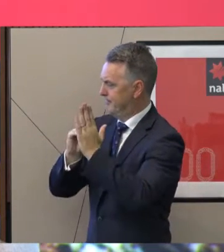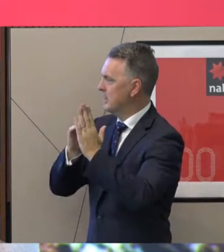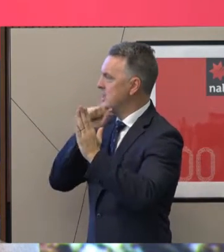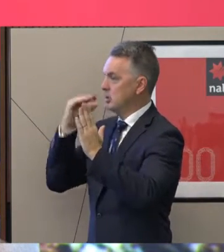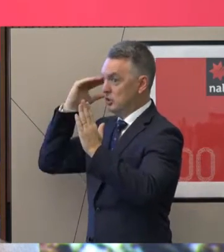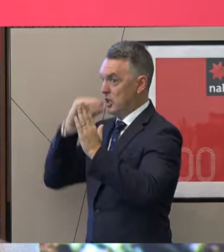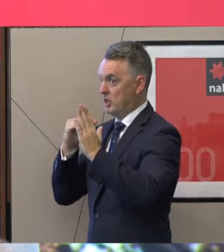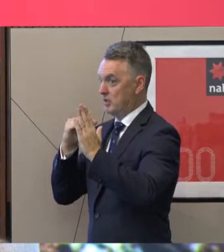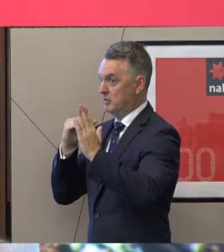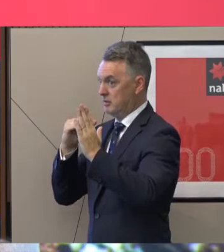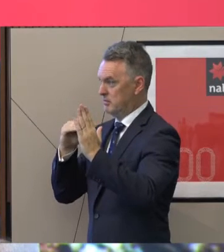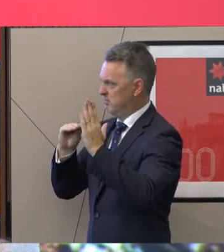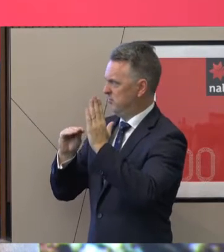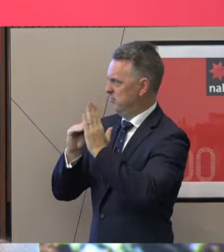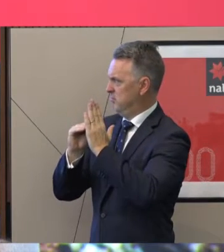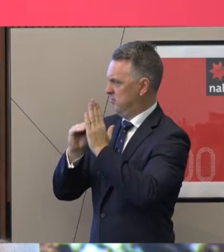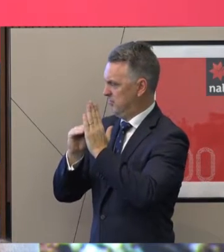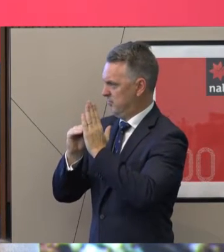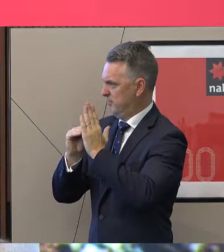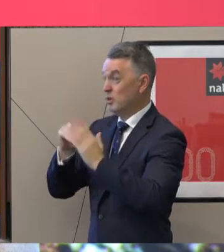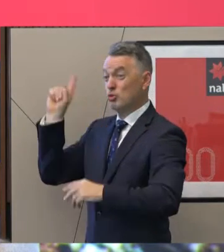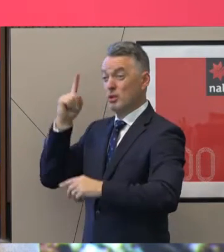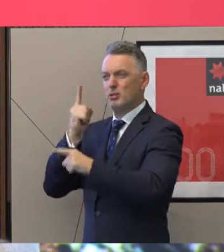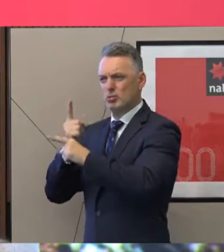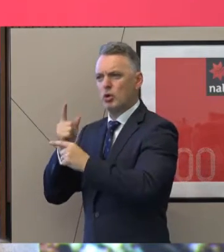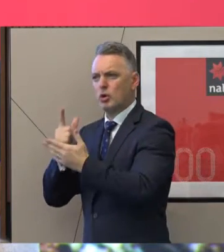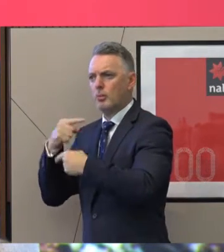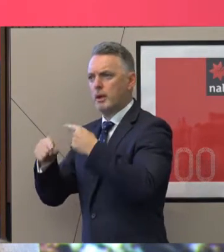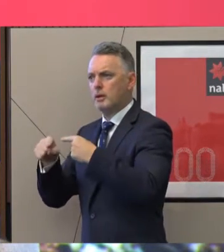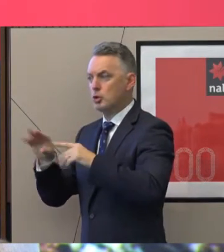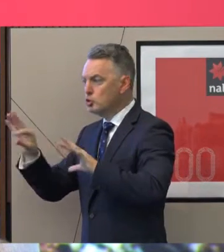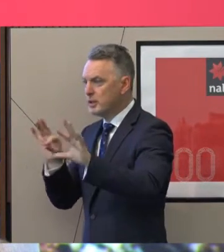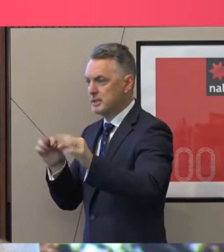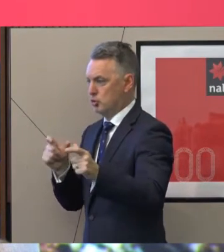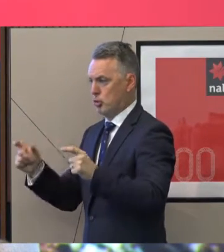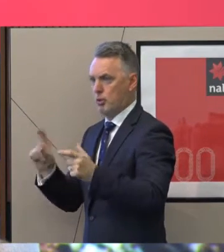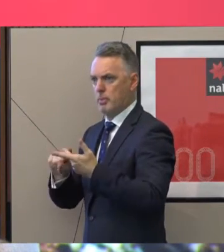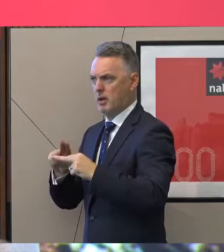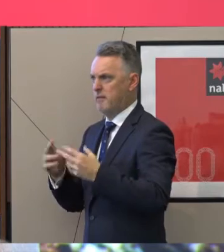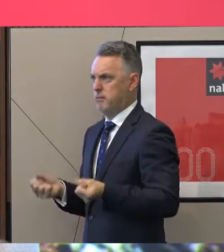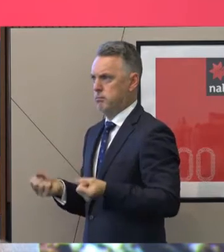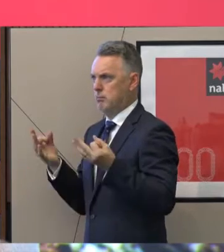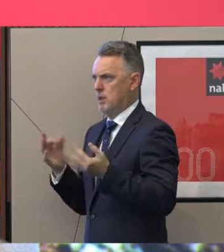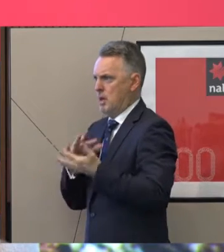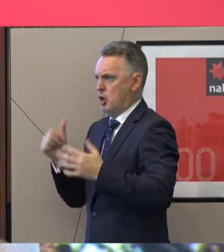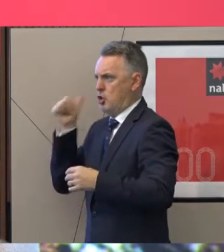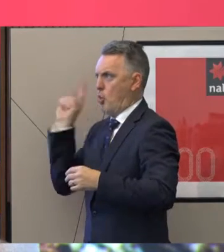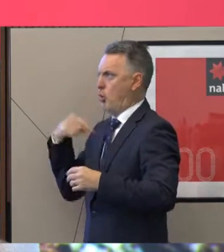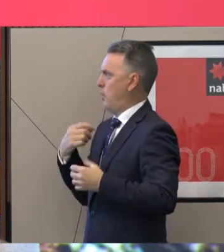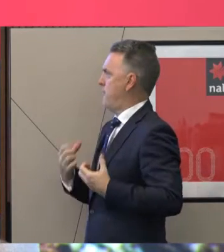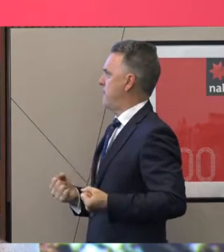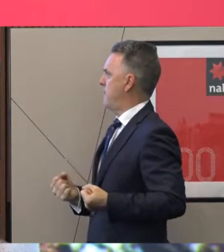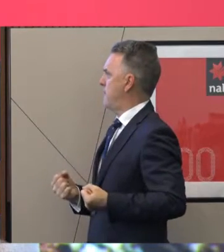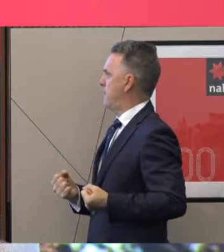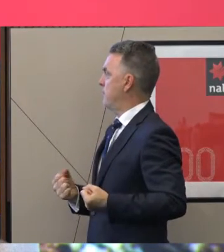change. We've talked a lot about choice and control today, but if you've never had it, how do you know what you've got? We